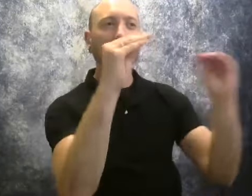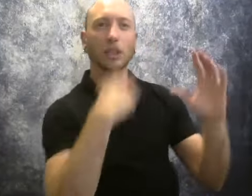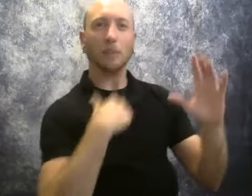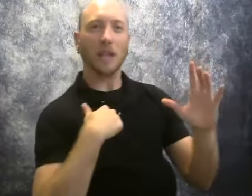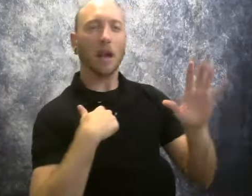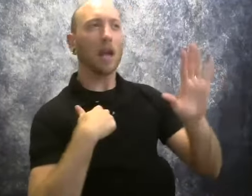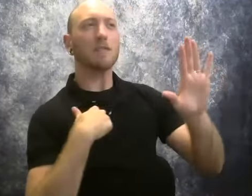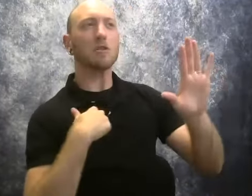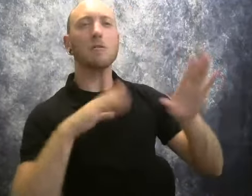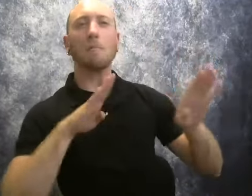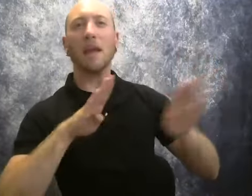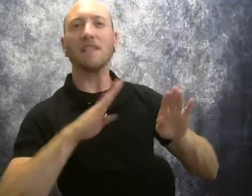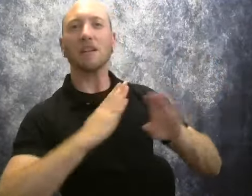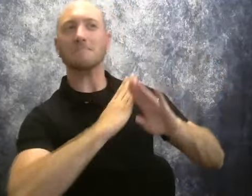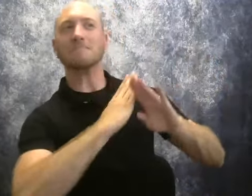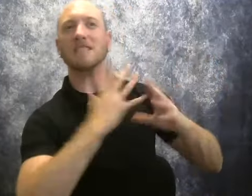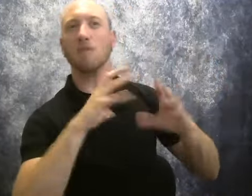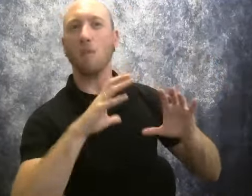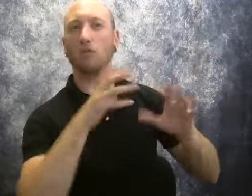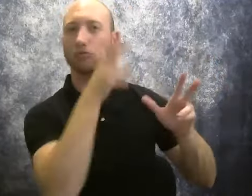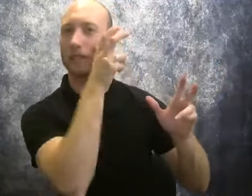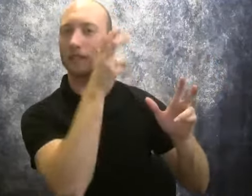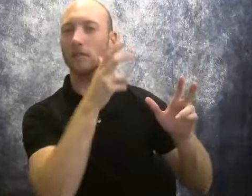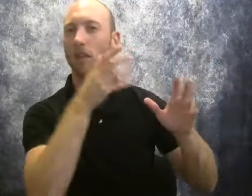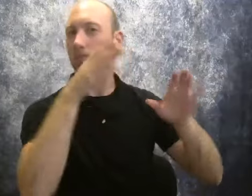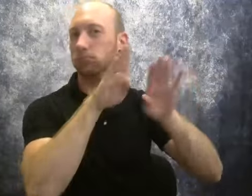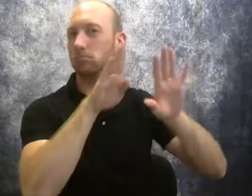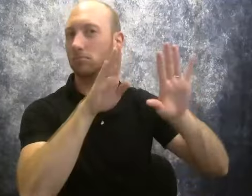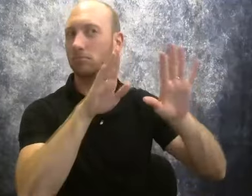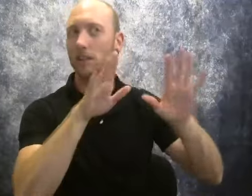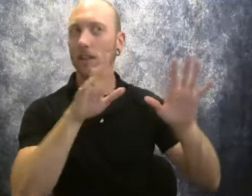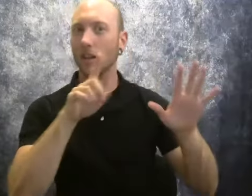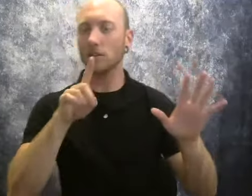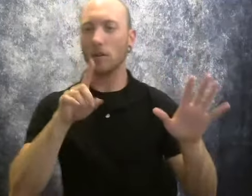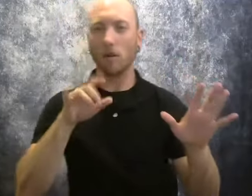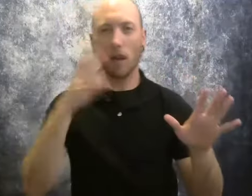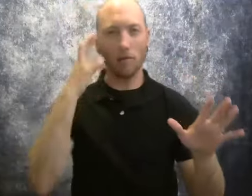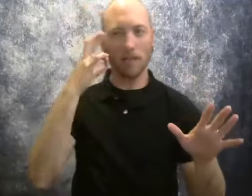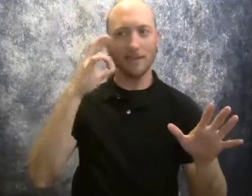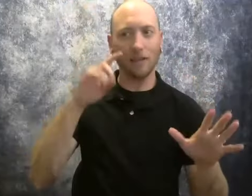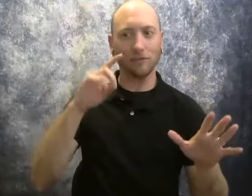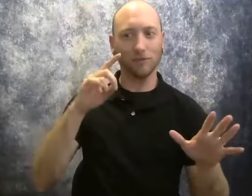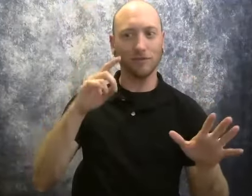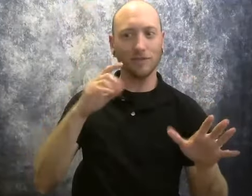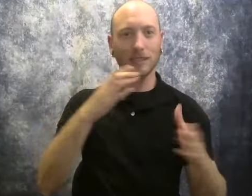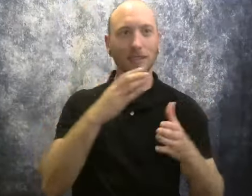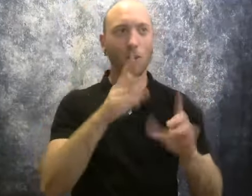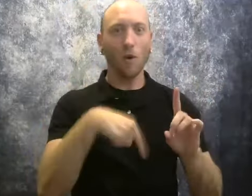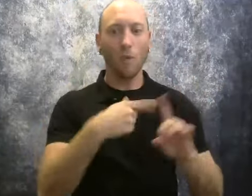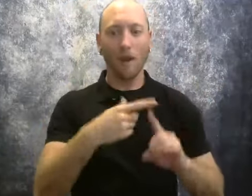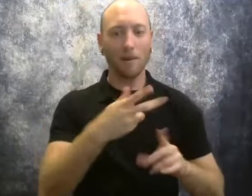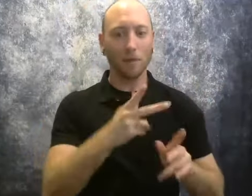attention from whatever was happening over the other side of the room, or just shut down, really. And certainly there was